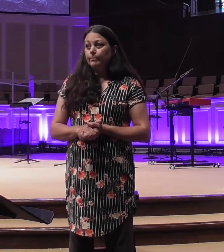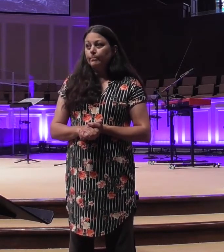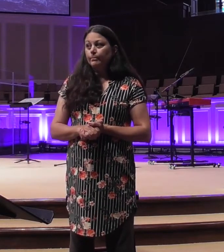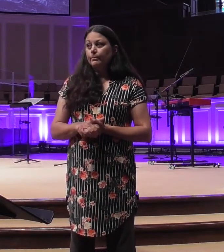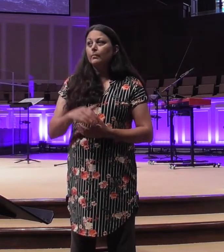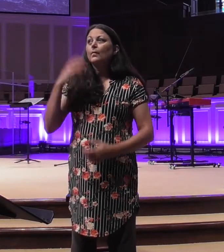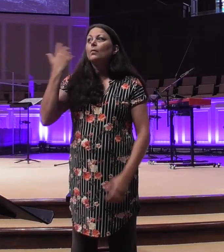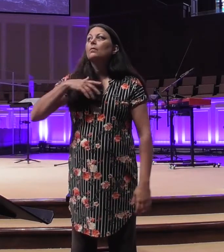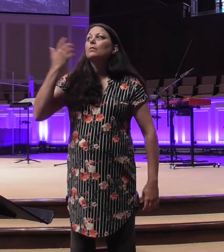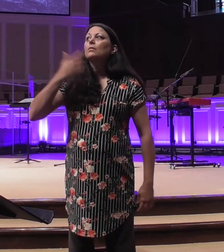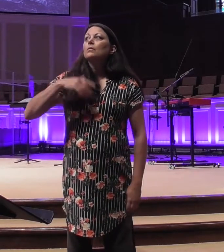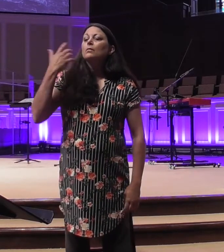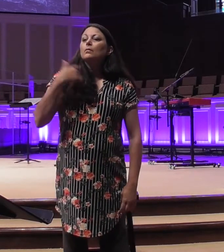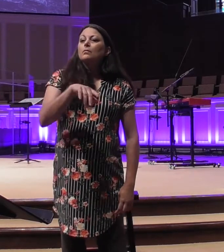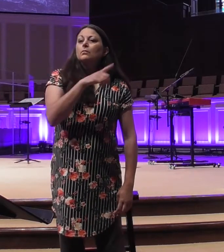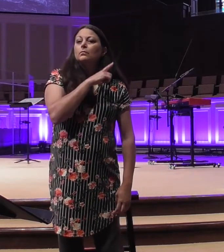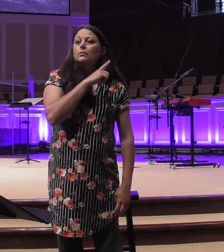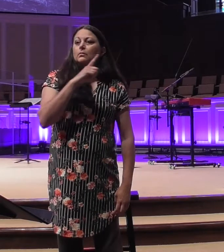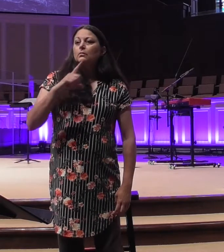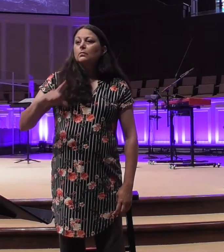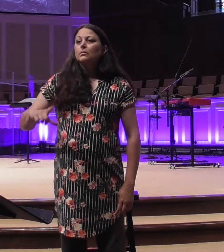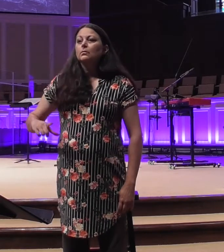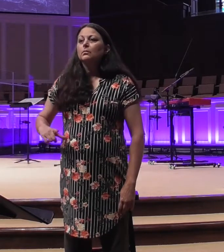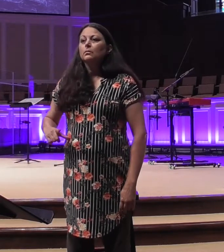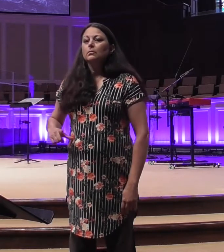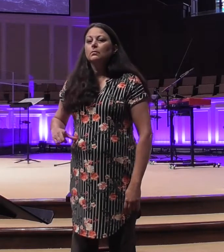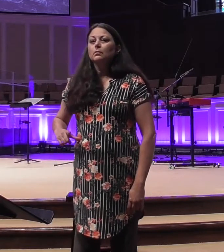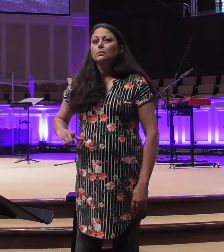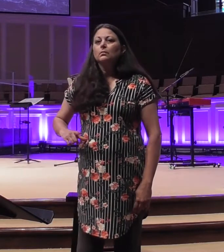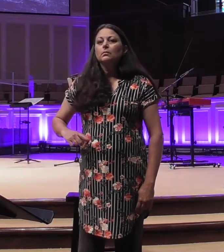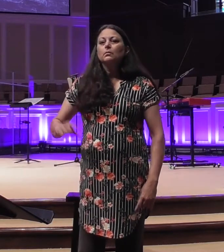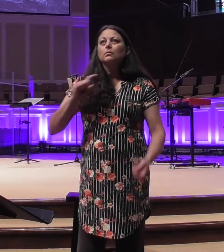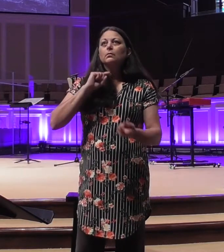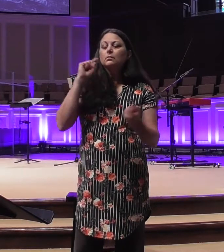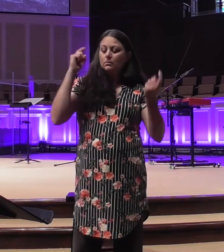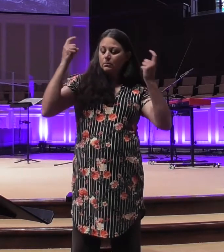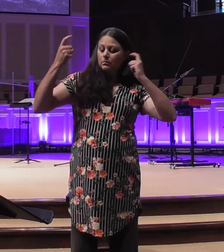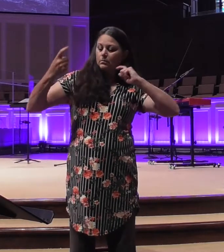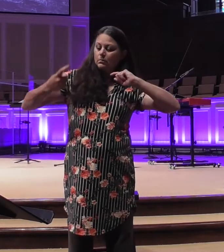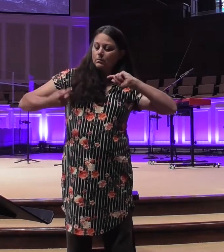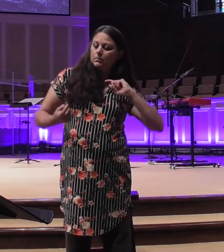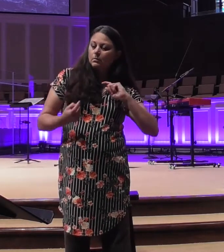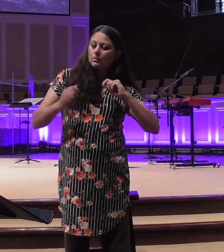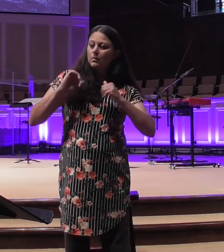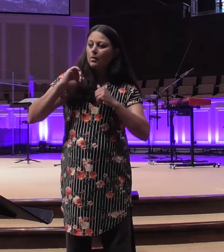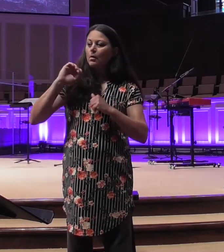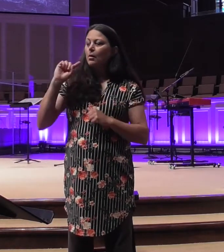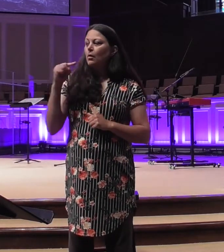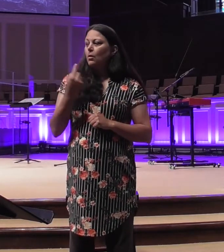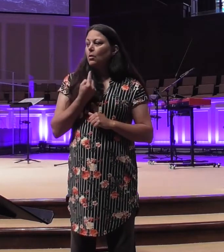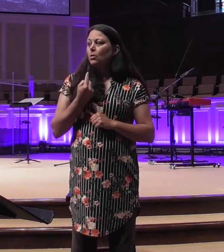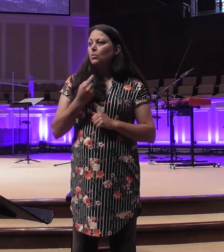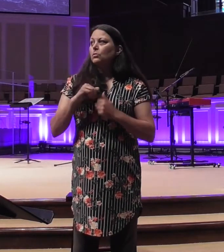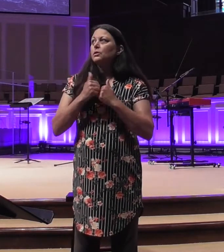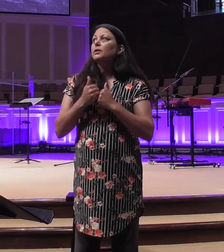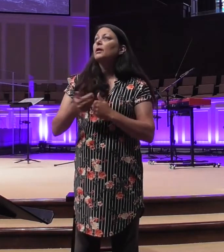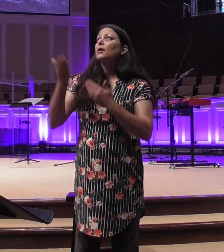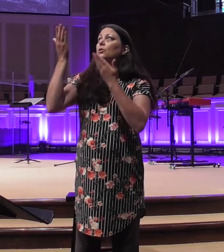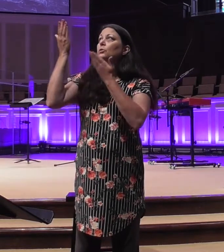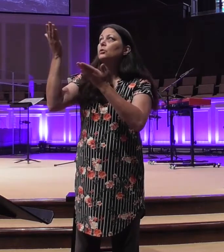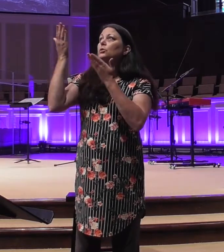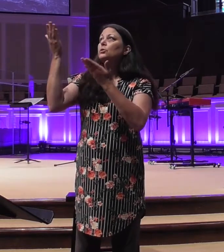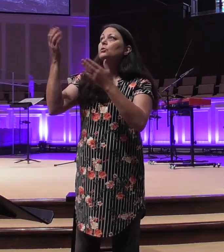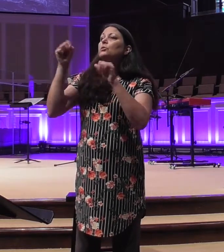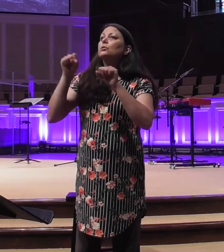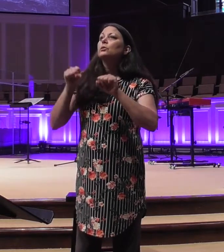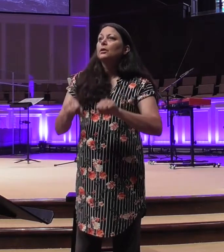Oh, Lord, would change me like only you can. We're